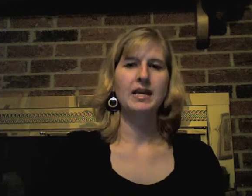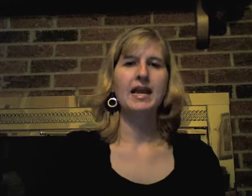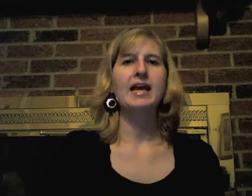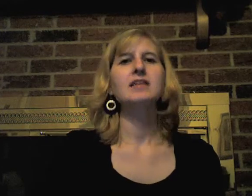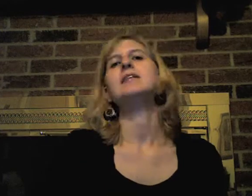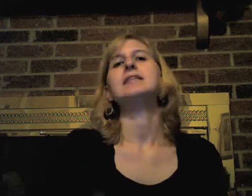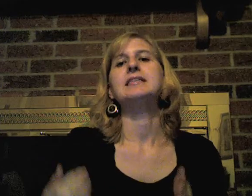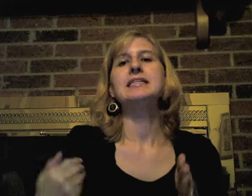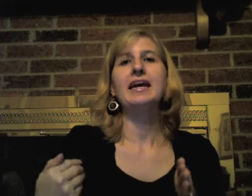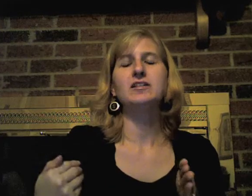Next to.